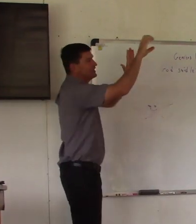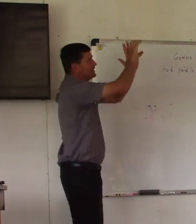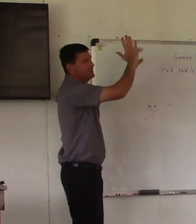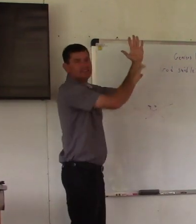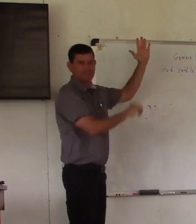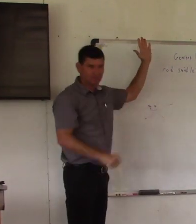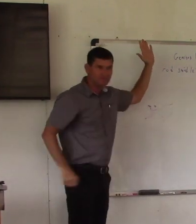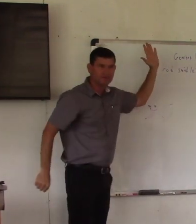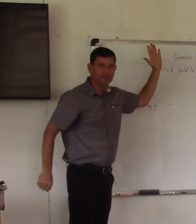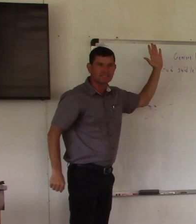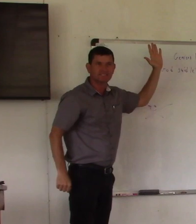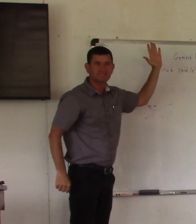Ten Commandments.